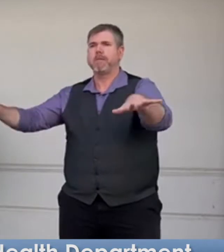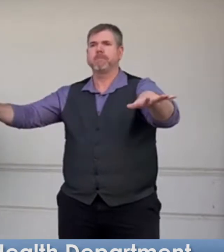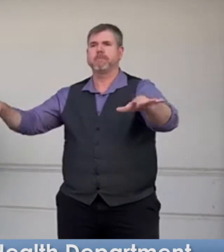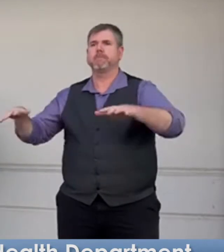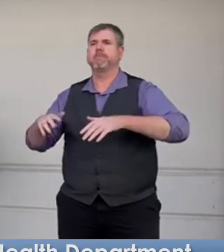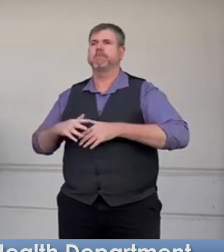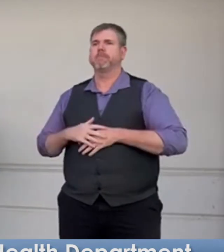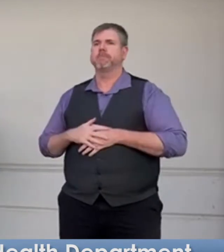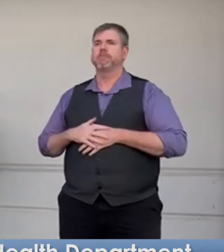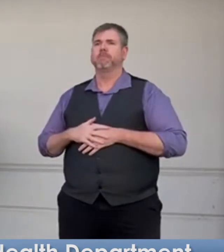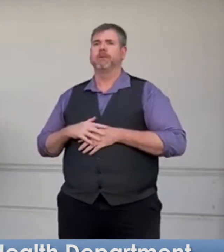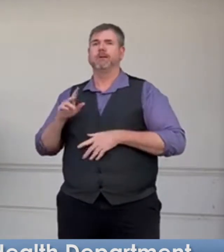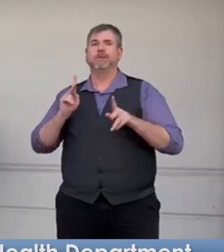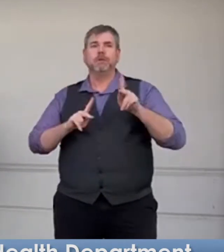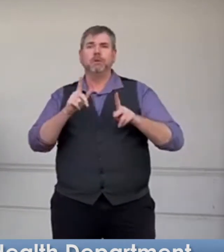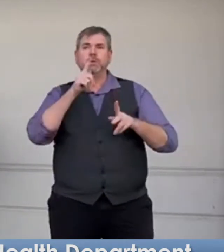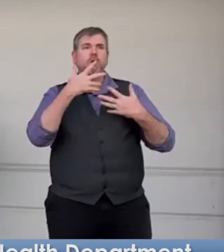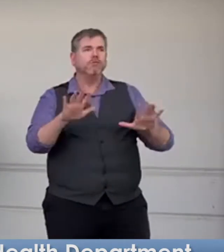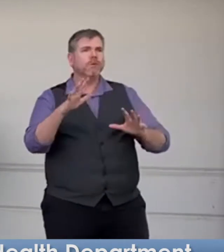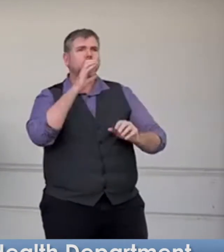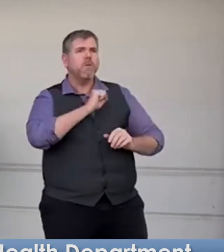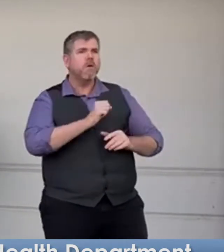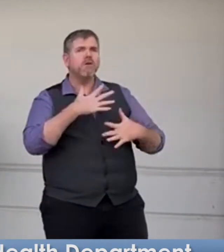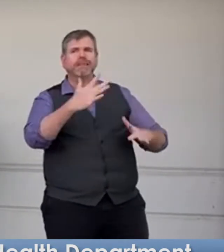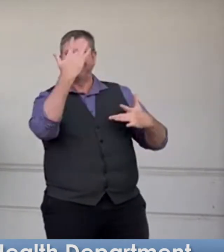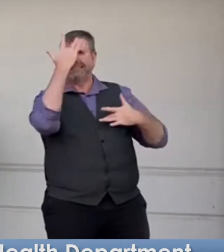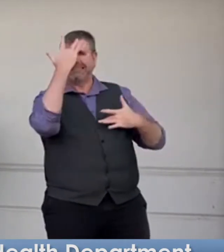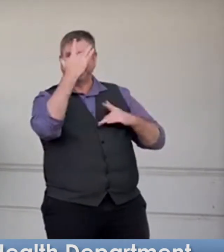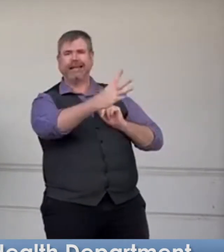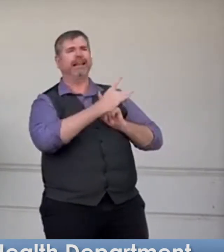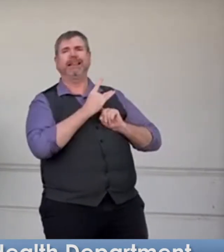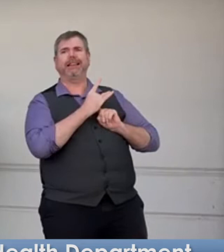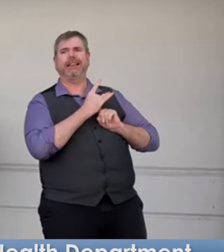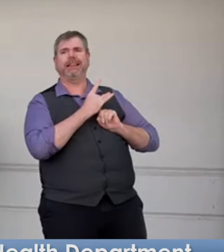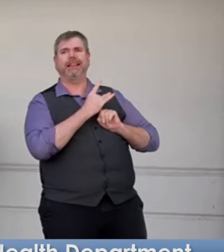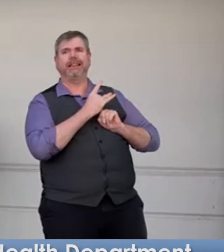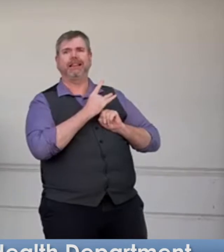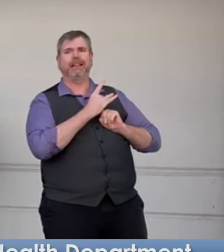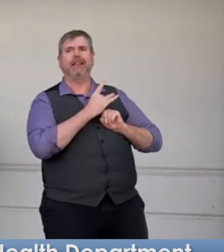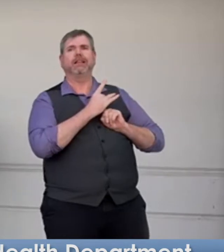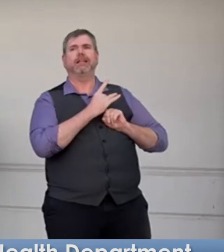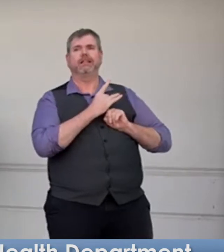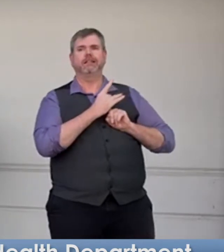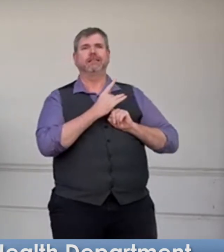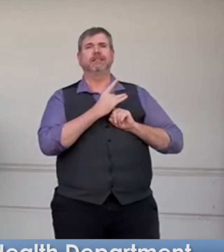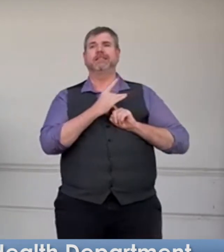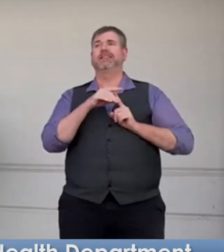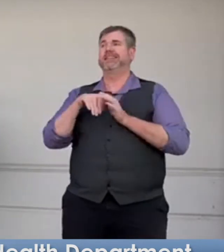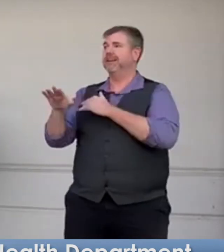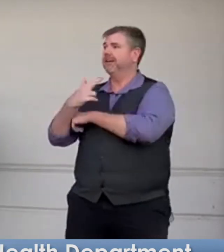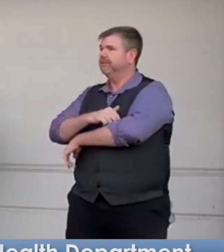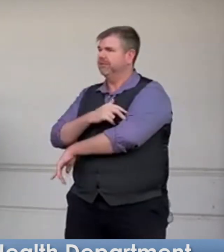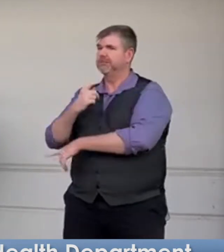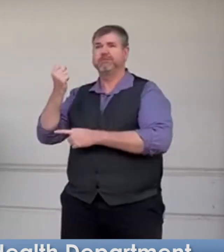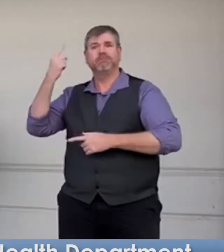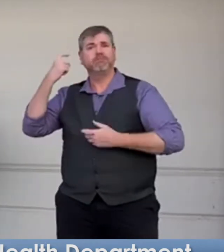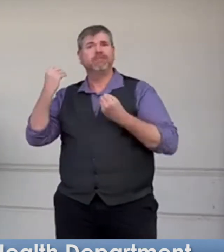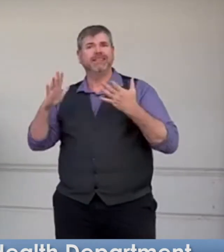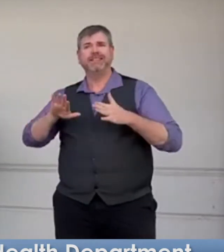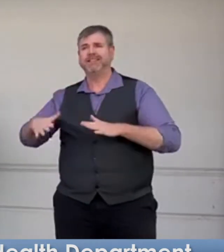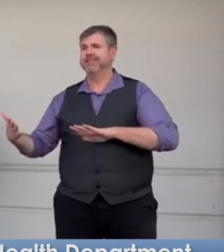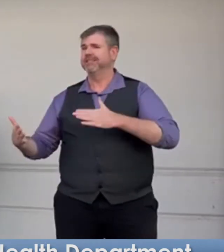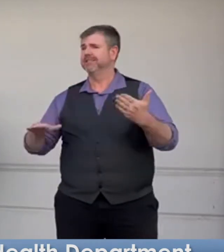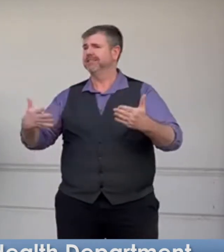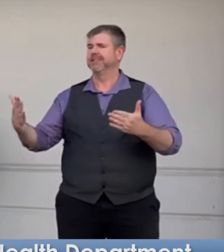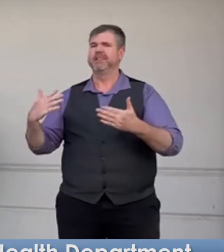all do our part to prevent that from happening, and we need to. We really do need to. I also just